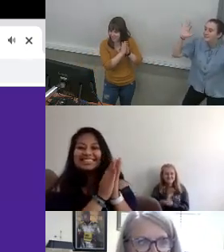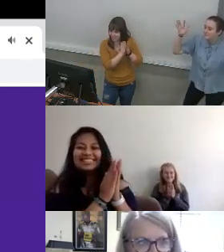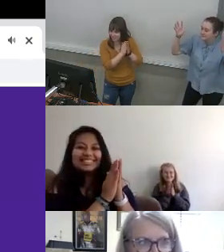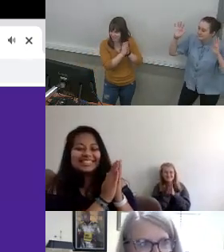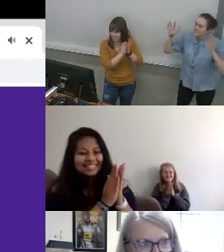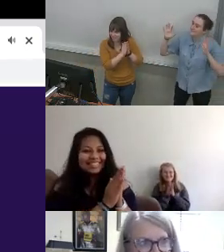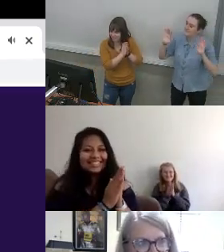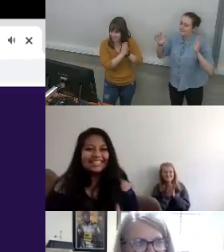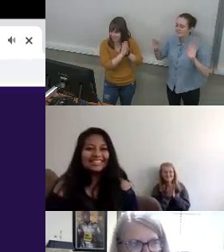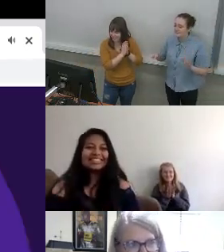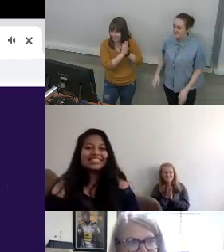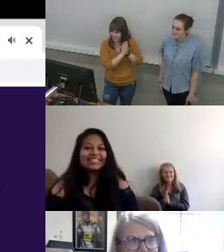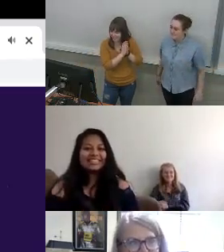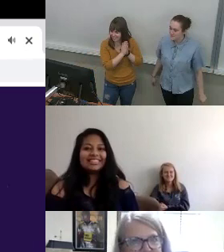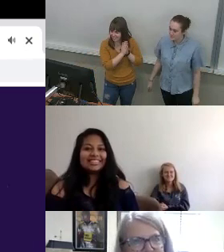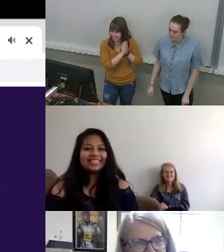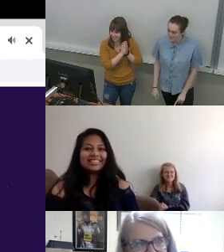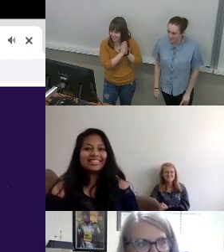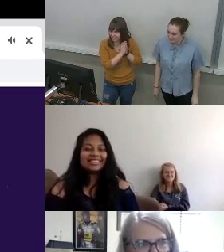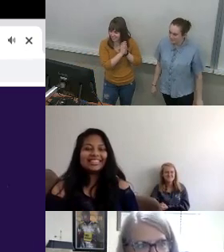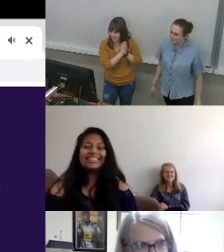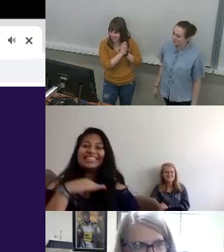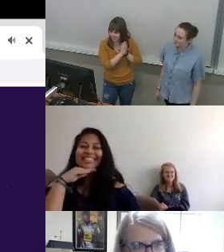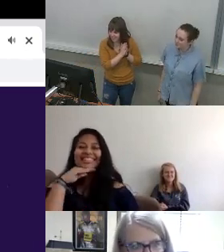Yay! Congratulations, Stephanie.